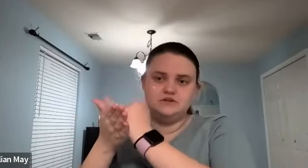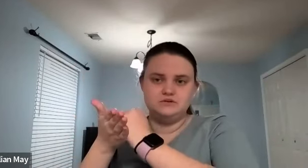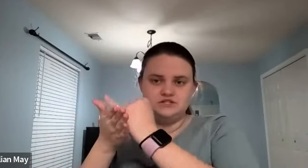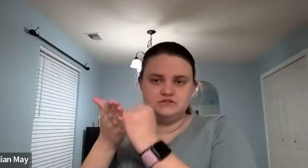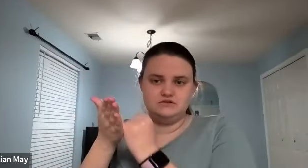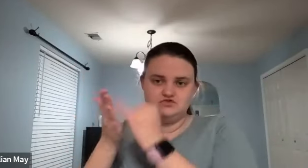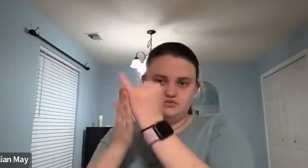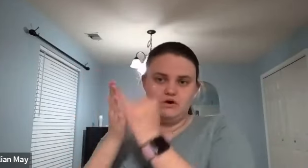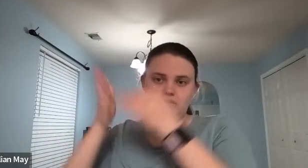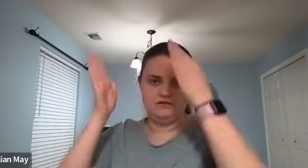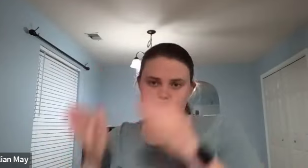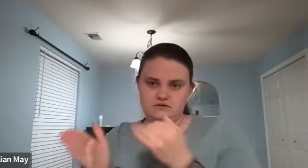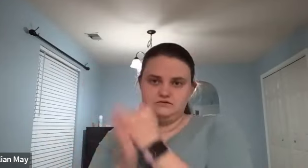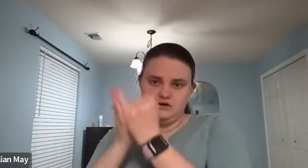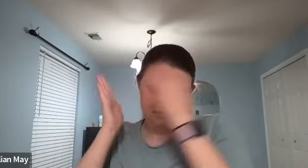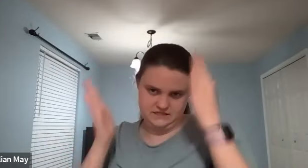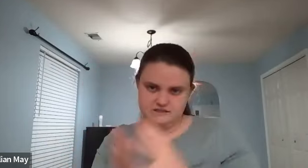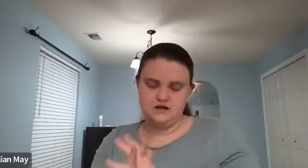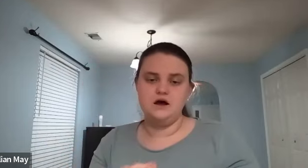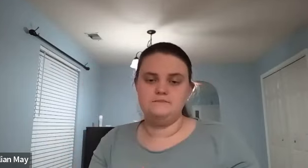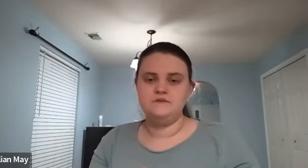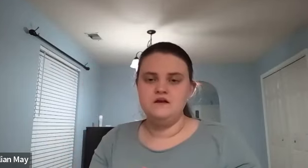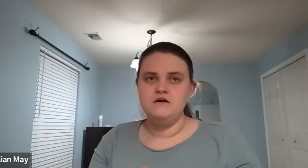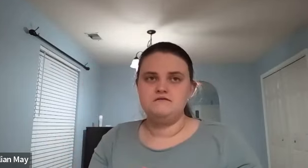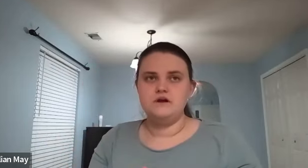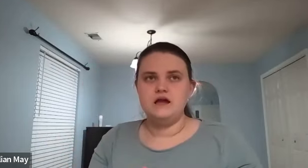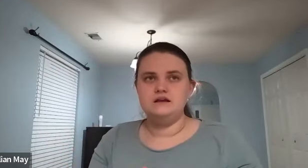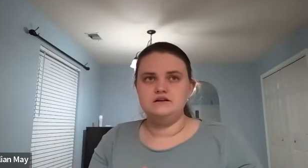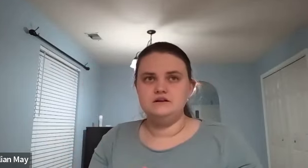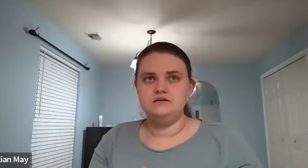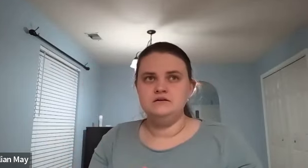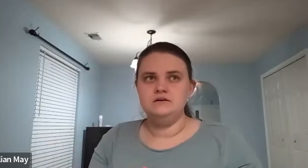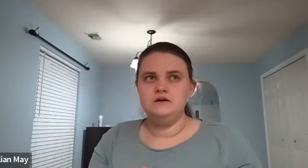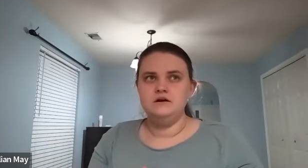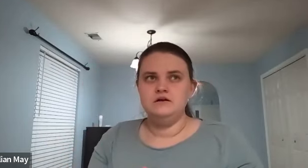would just do the drawer, artist. For editor,